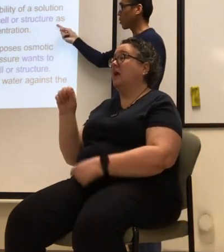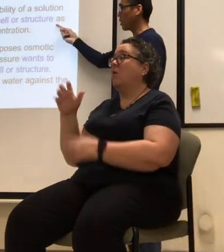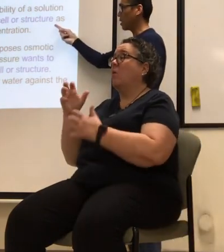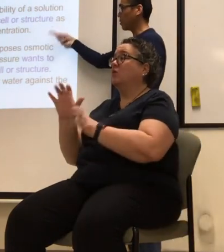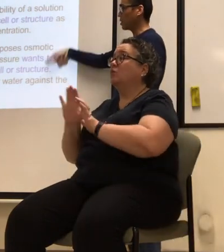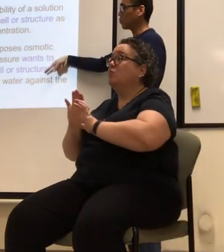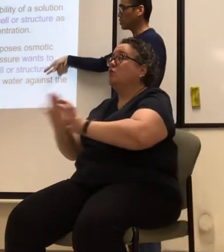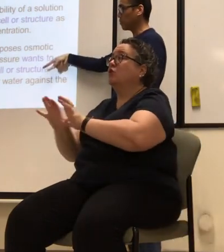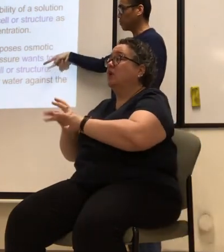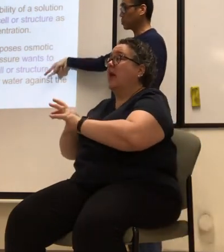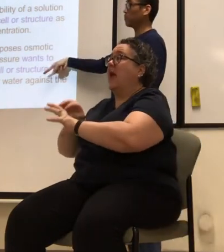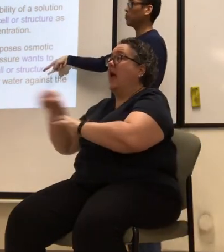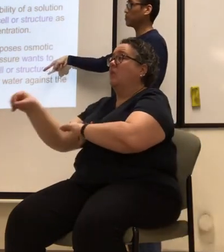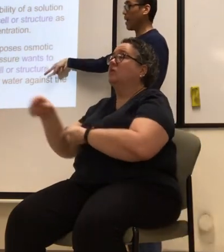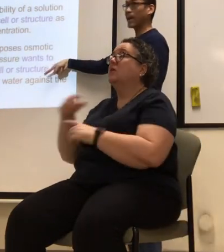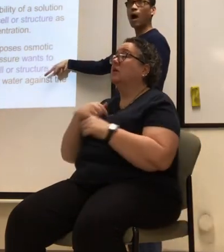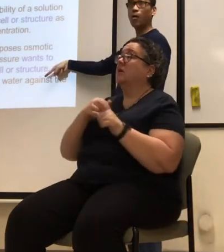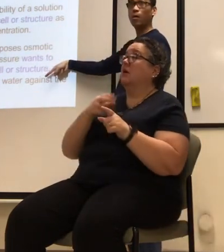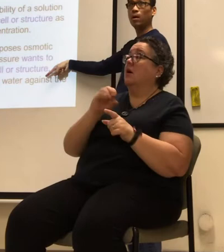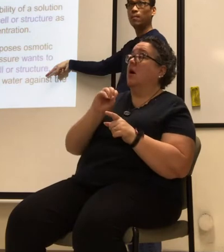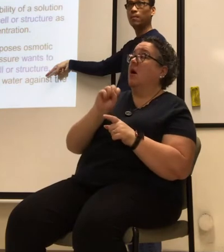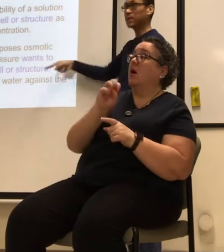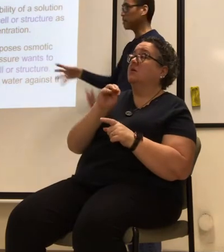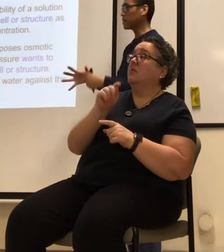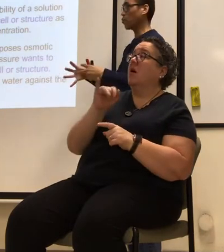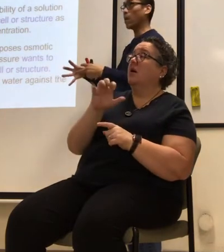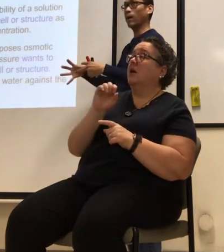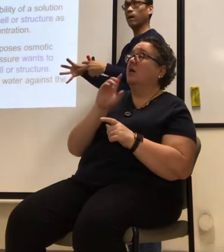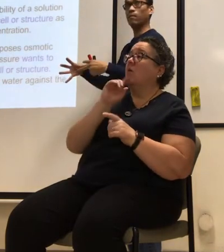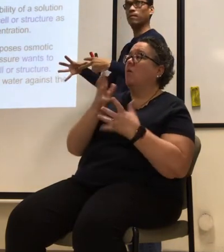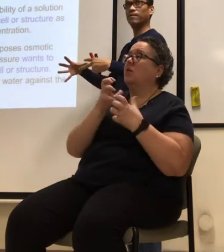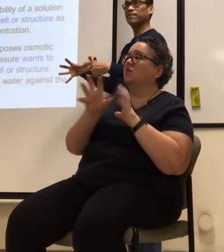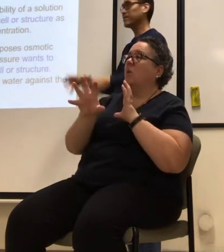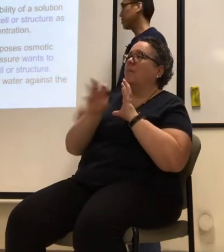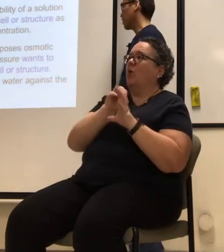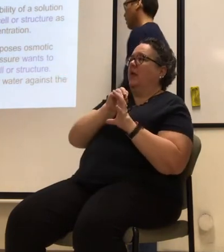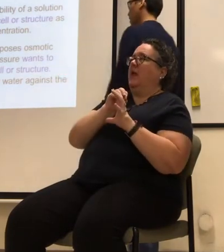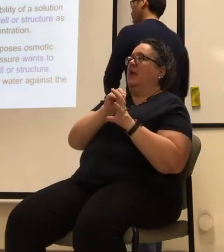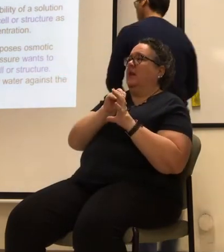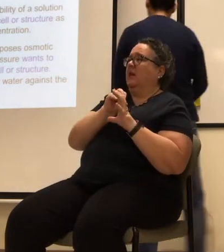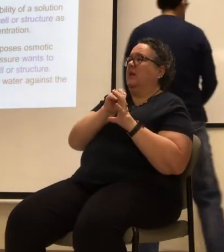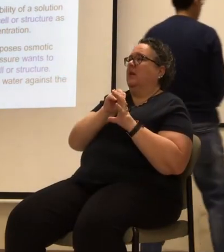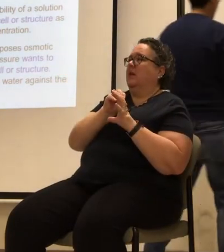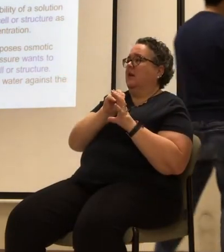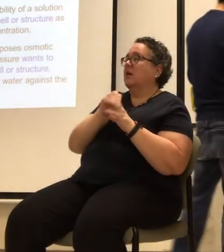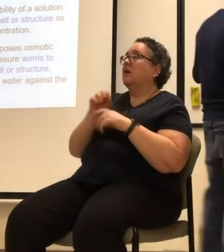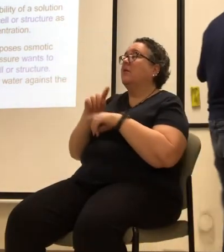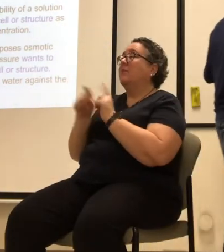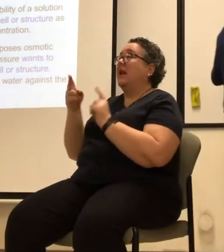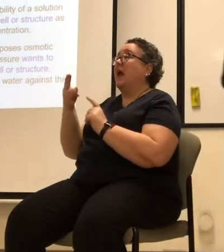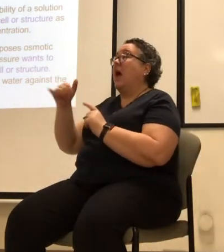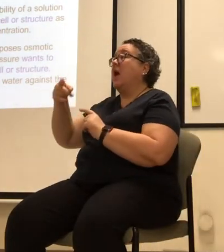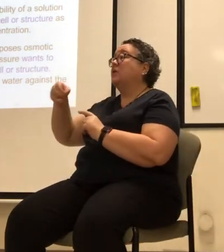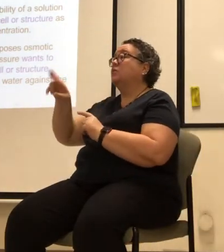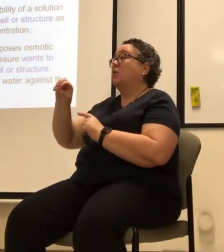draw water in, but this one wants to push the fluids back out because it's swelling. All right, hydrostatic